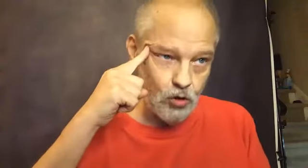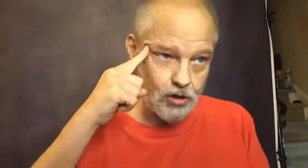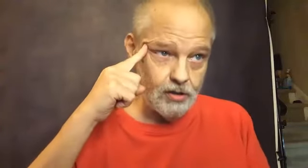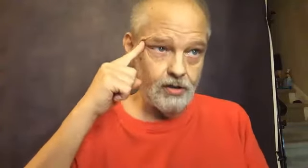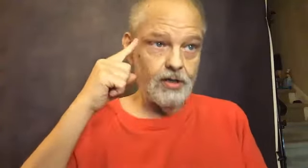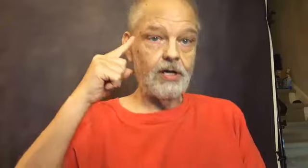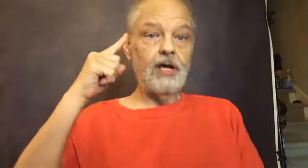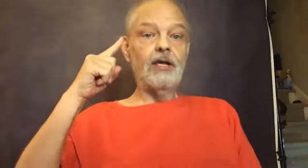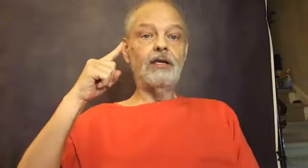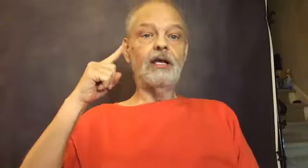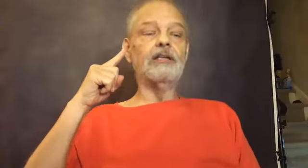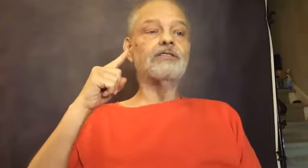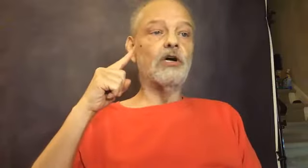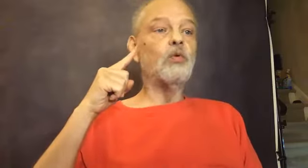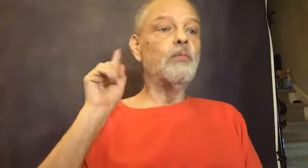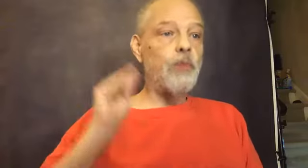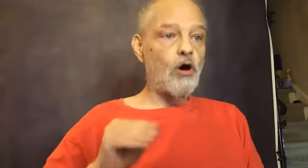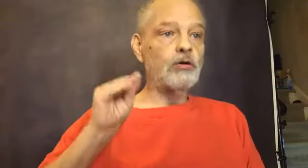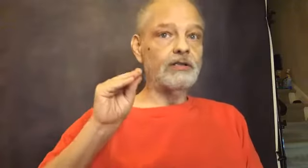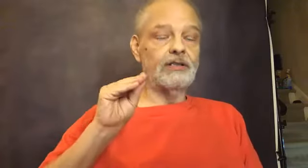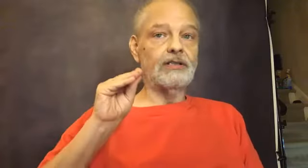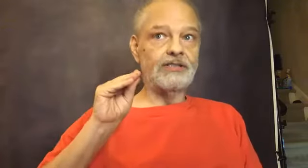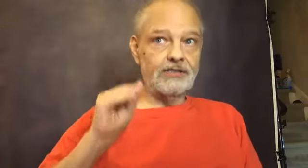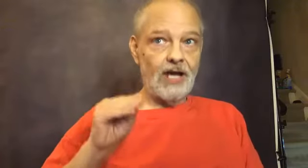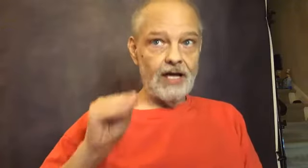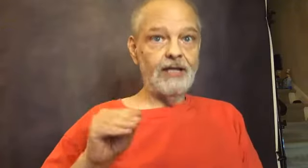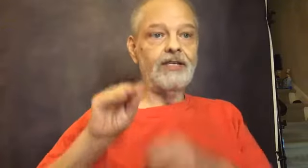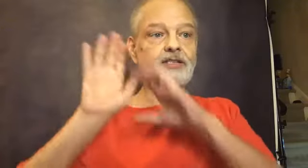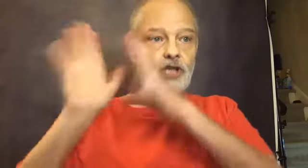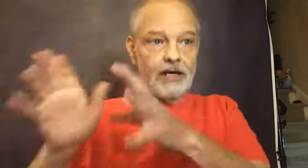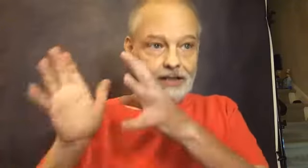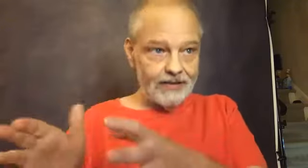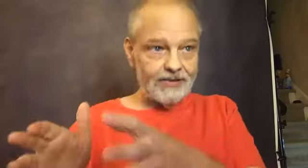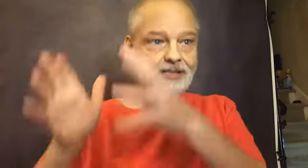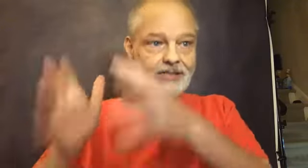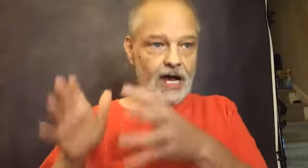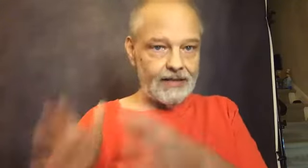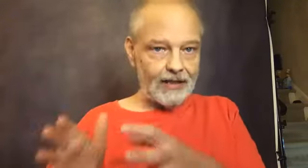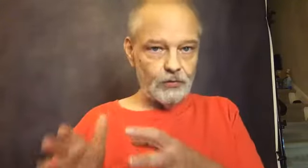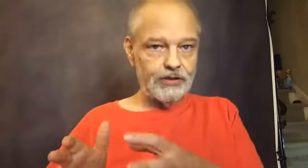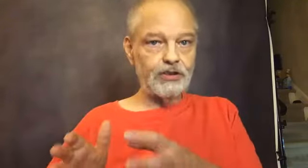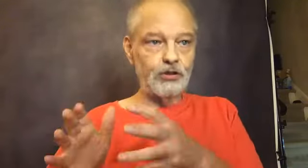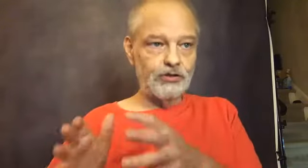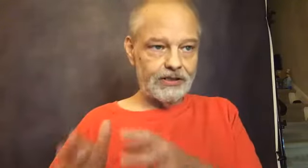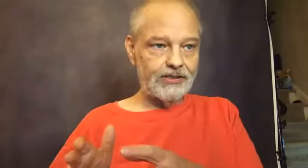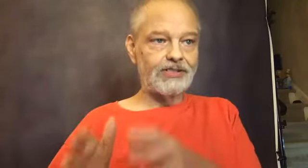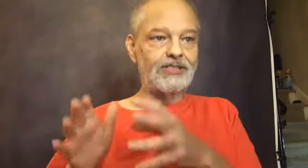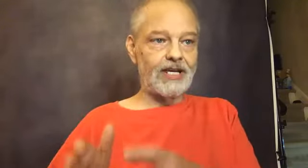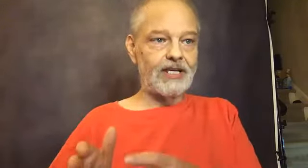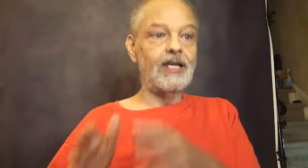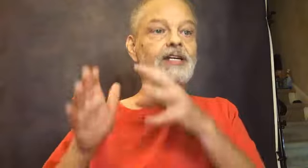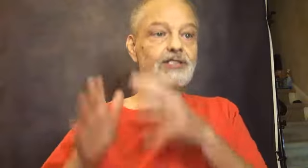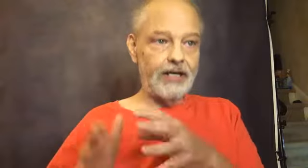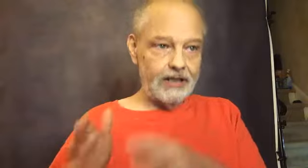anymore. So we borrowed the sign that Chinese sign language uses to say